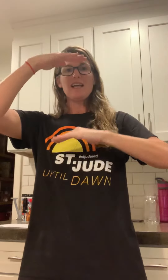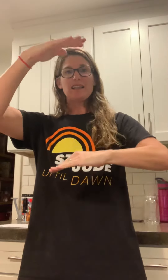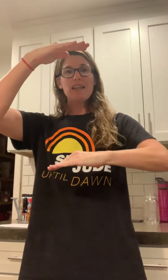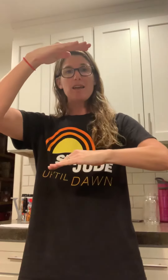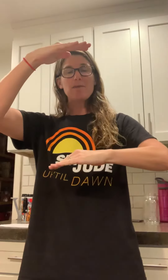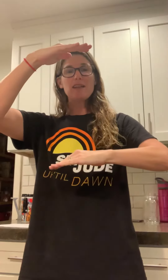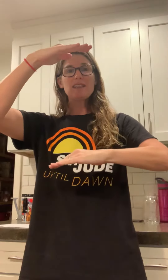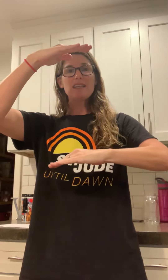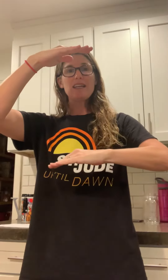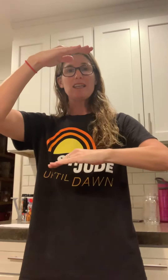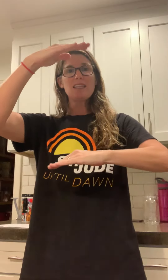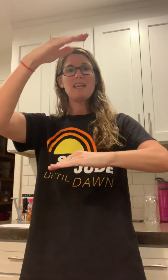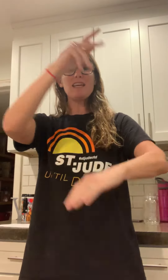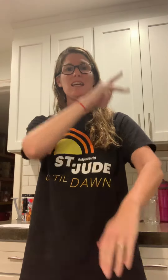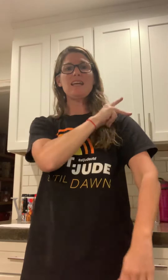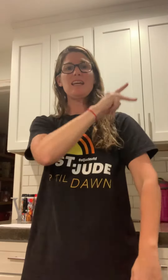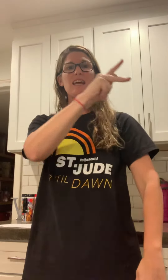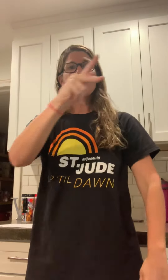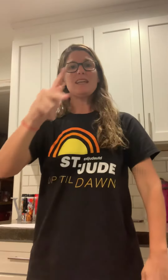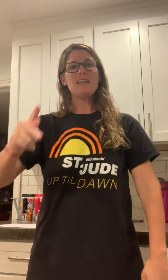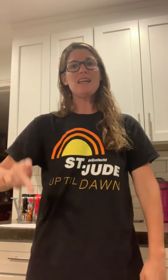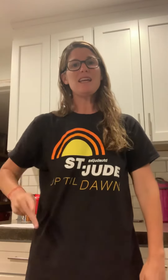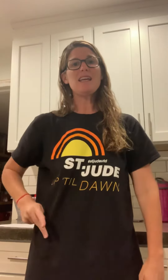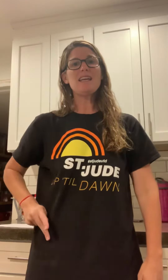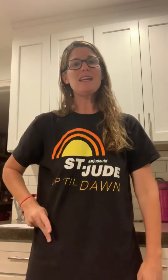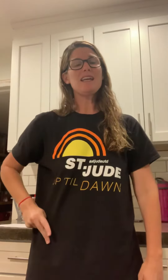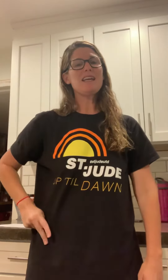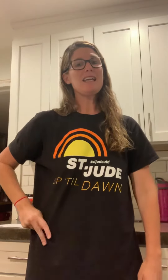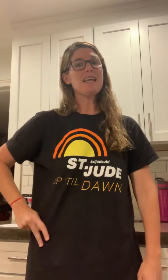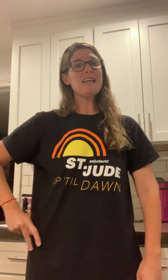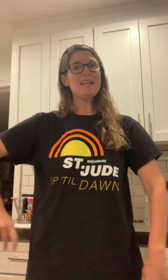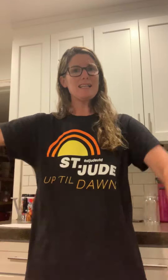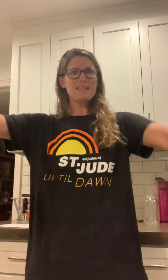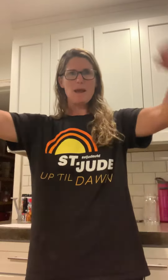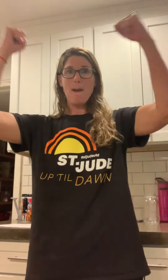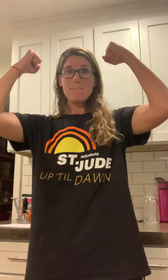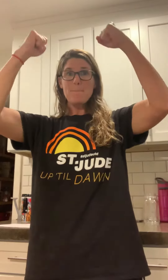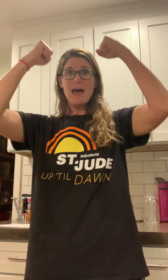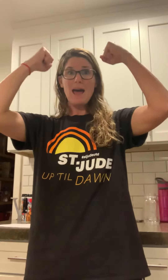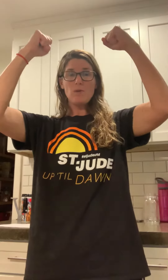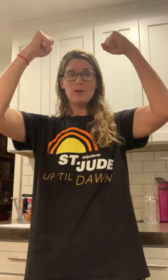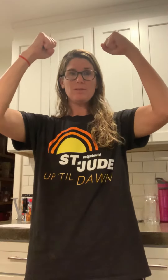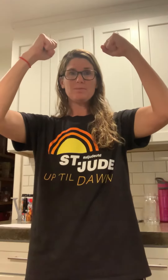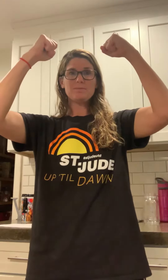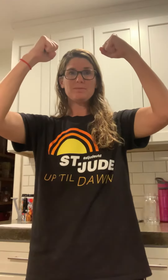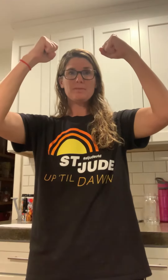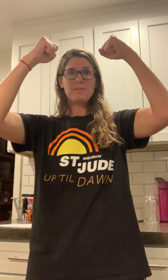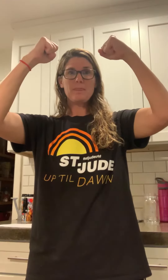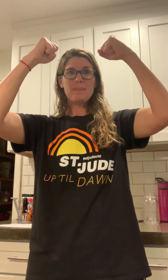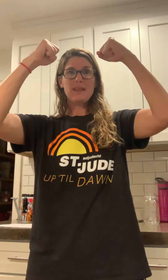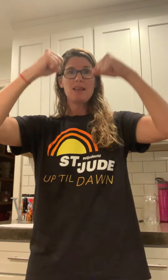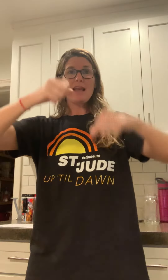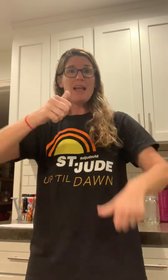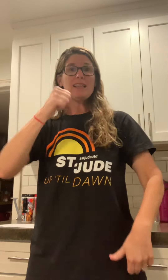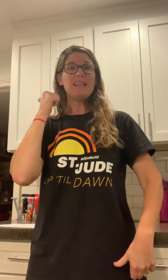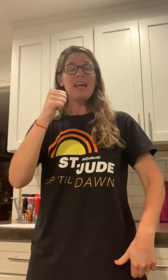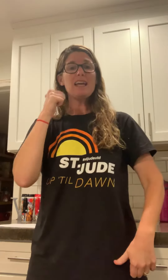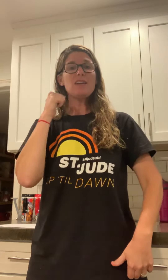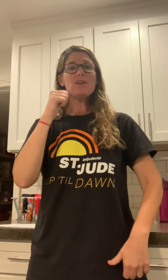Limiting the king's power Later